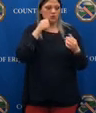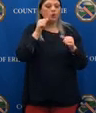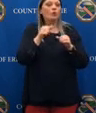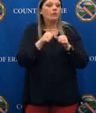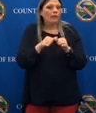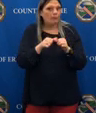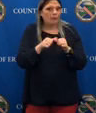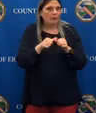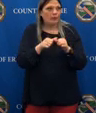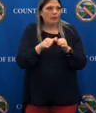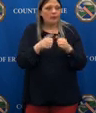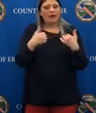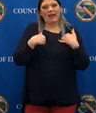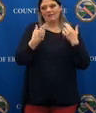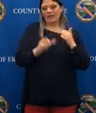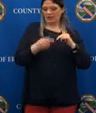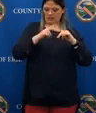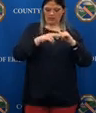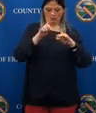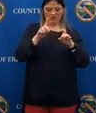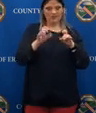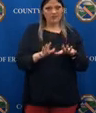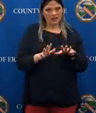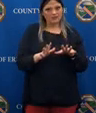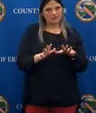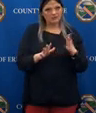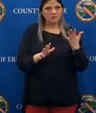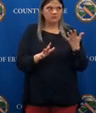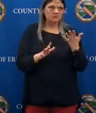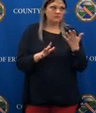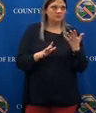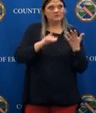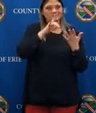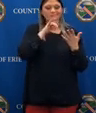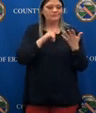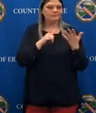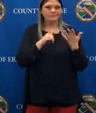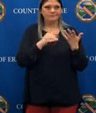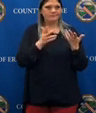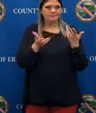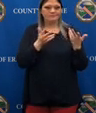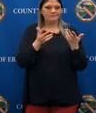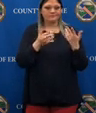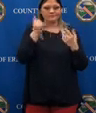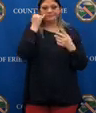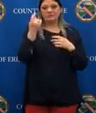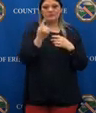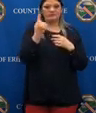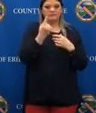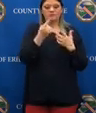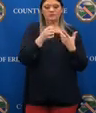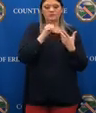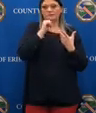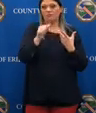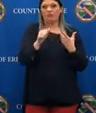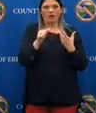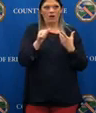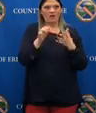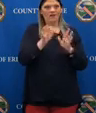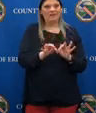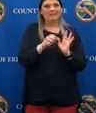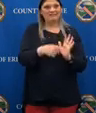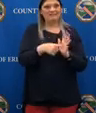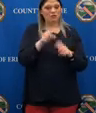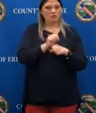with having increased testing, we'll really not be able to if someone is not an essential employee, there's